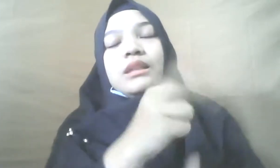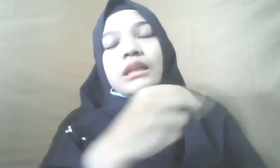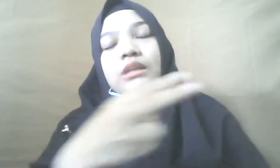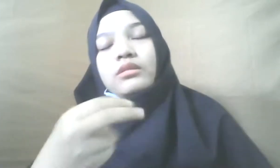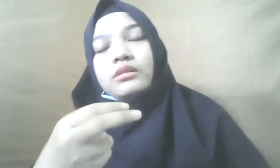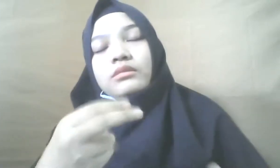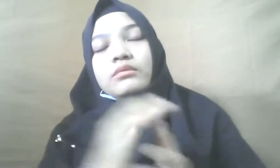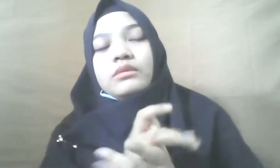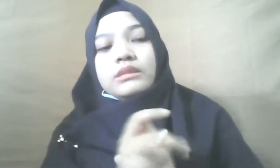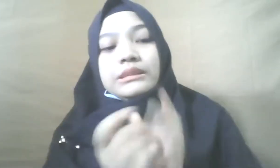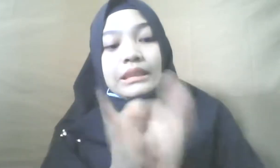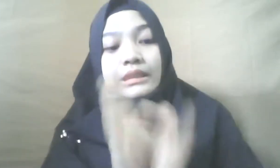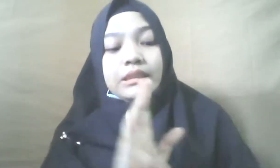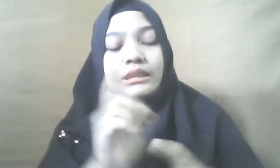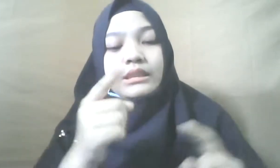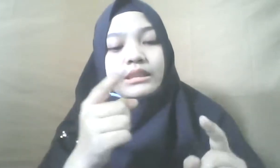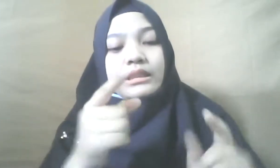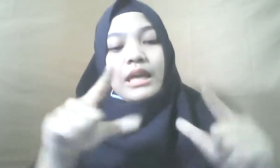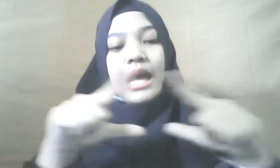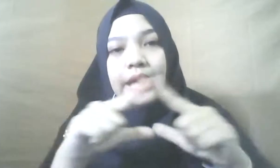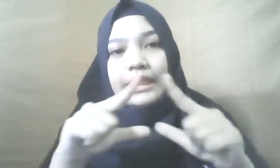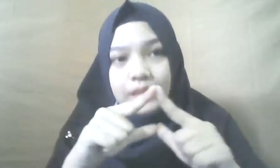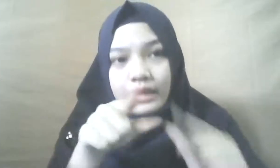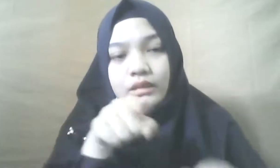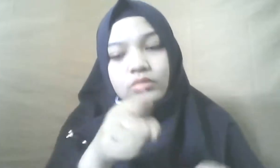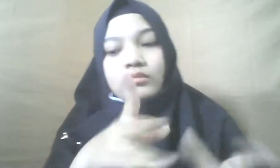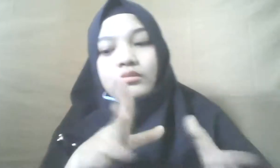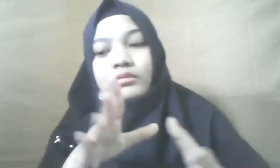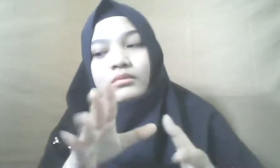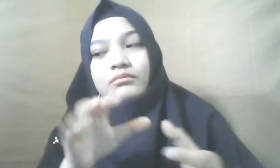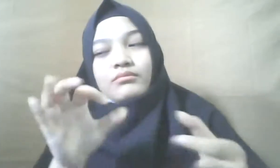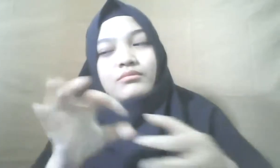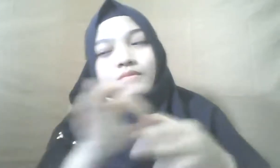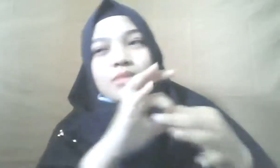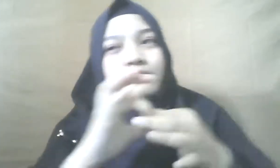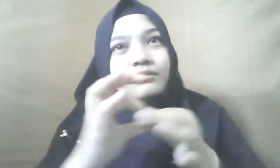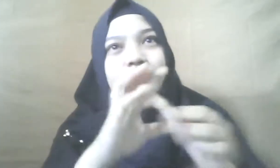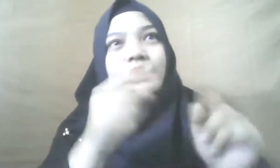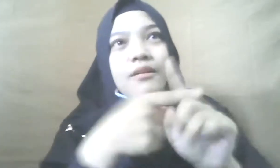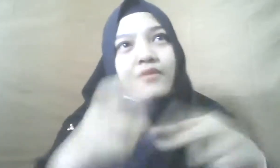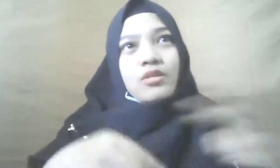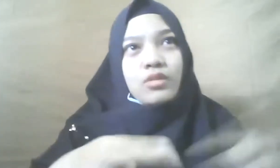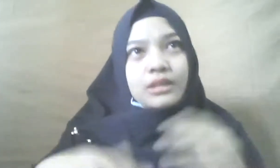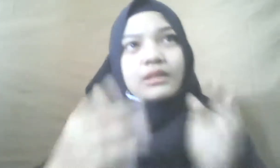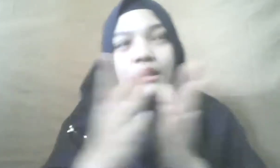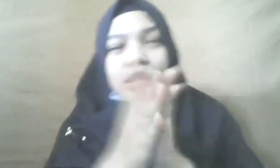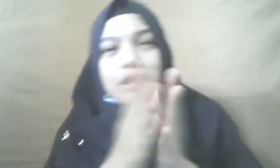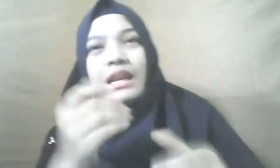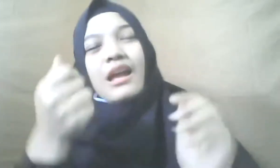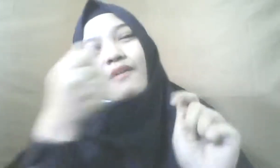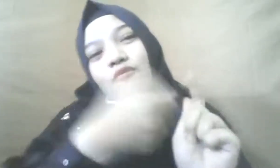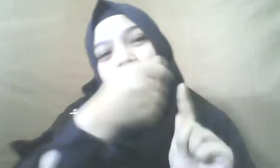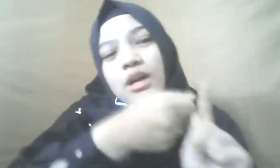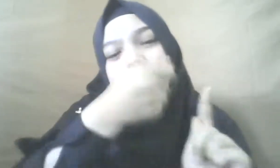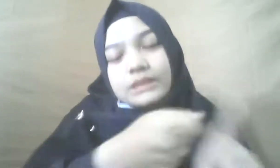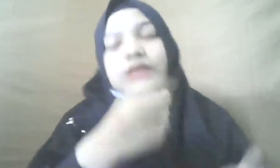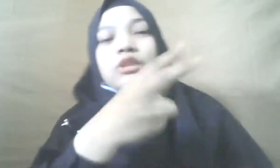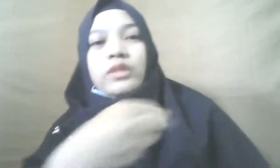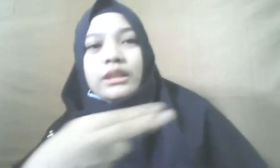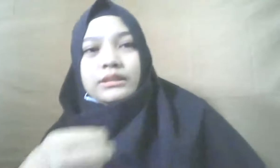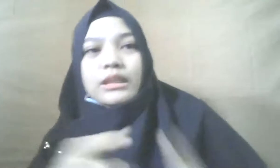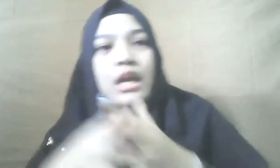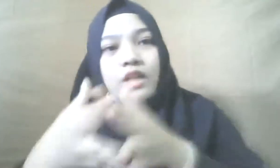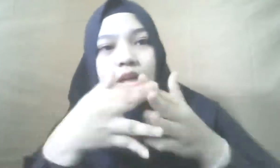So AIDRAN is a voluntary association of disability researchers and advocates based in Australia and Indonesia, with a